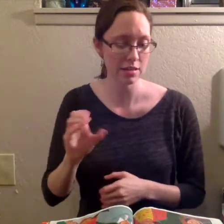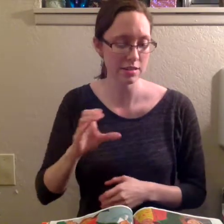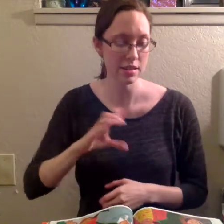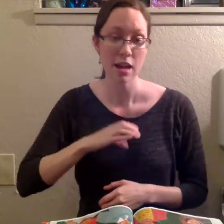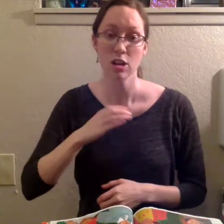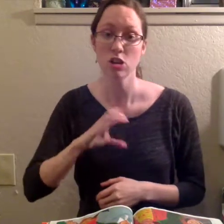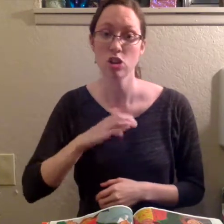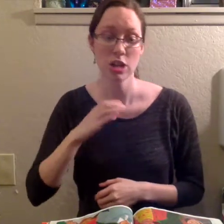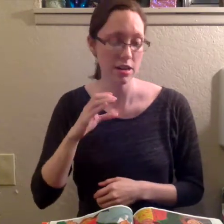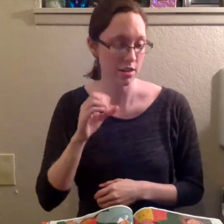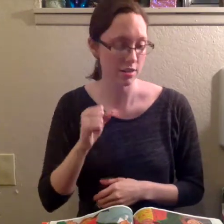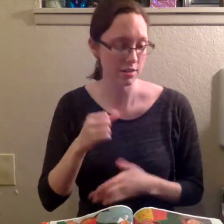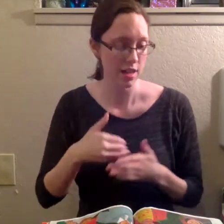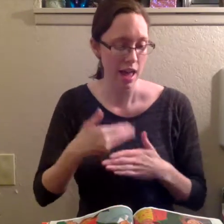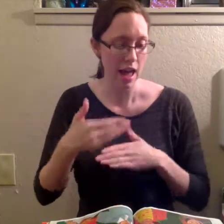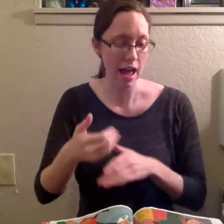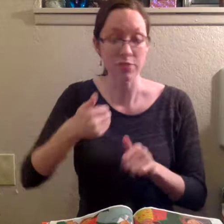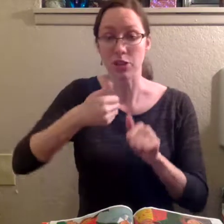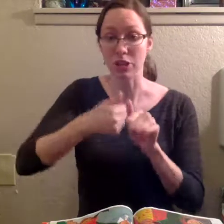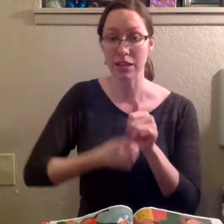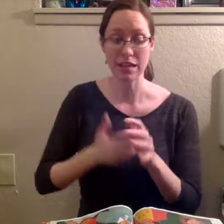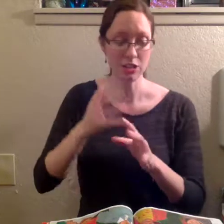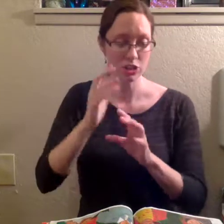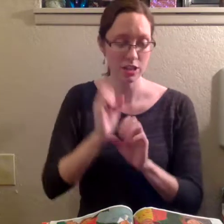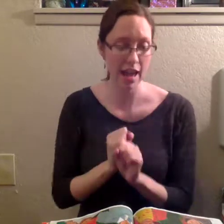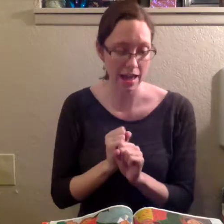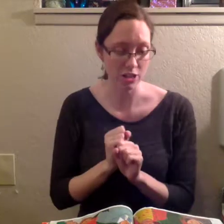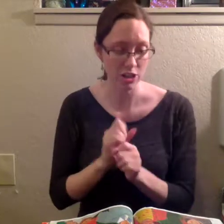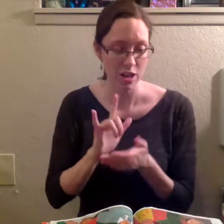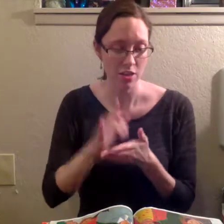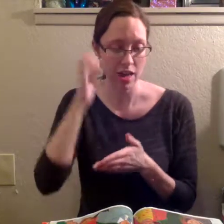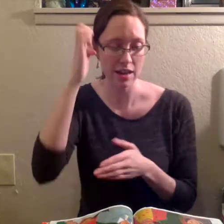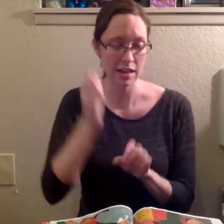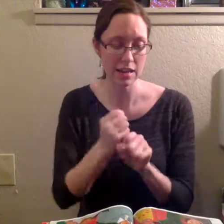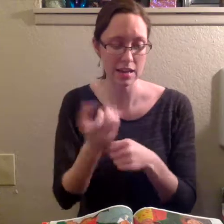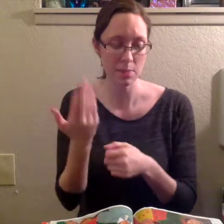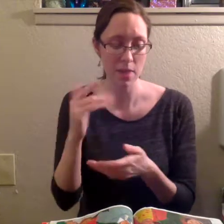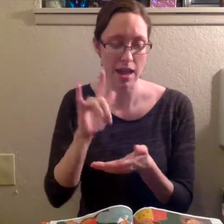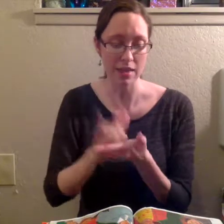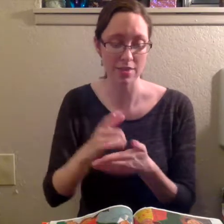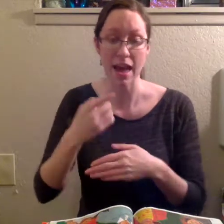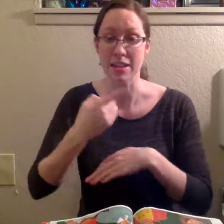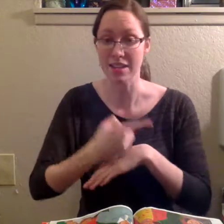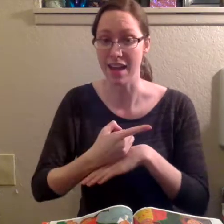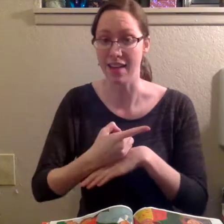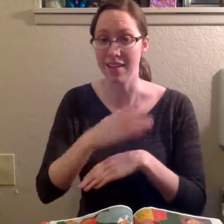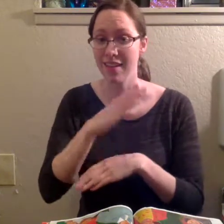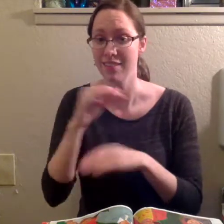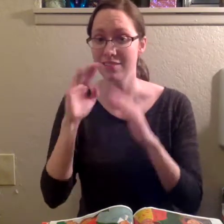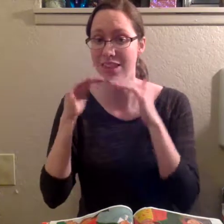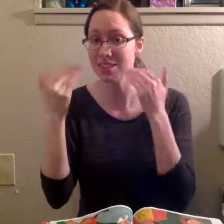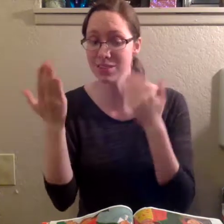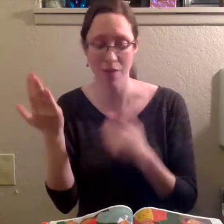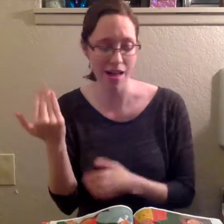joyous cheers after each catch that he made that day and